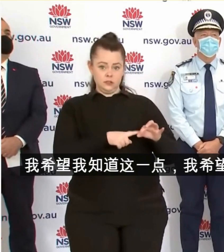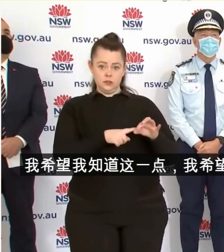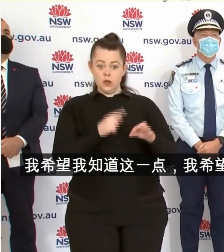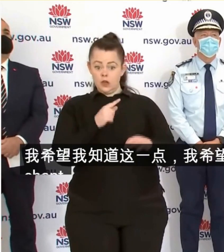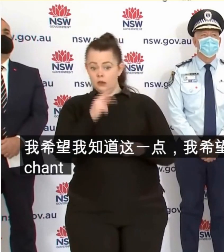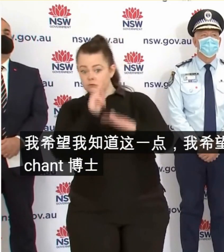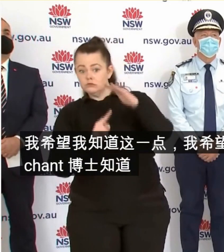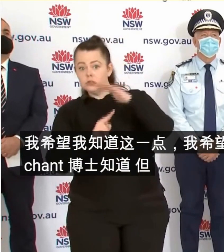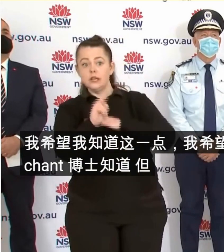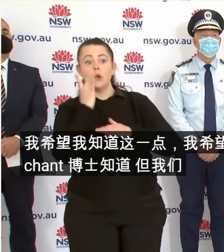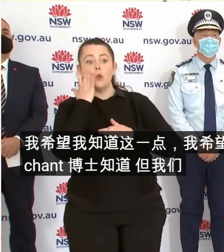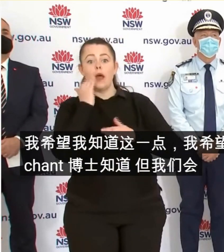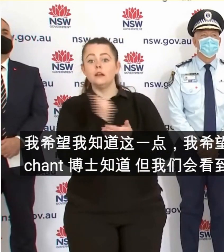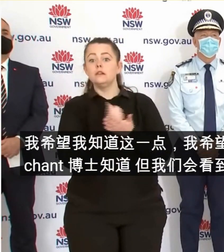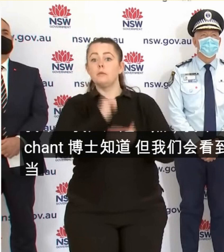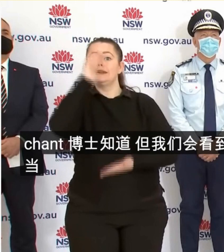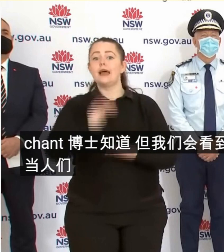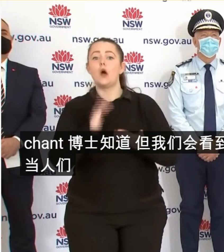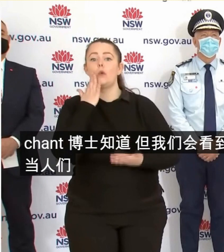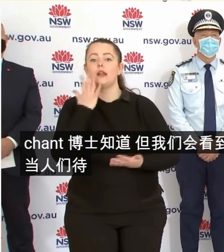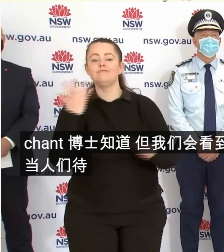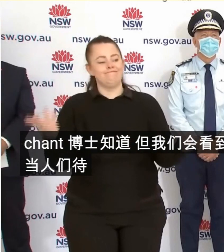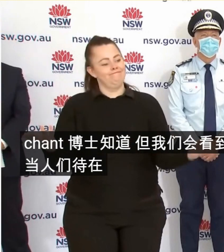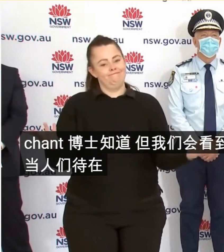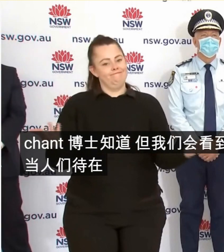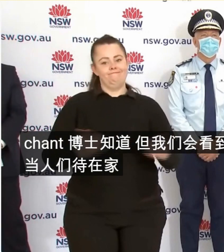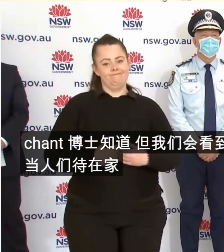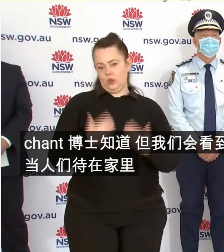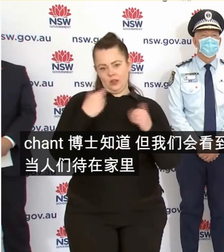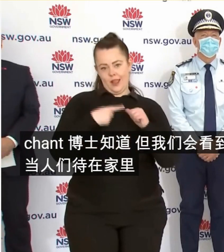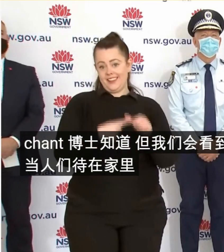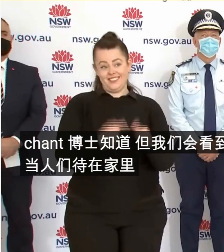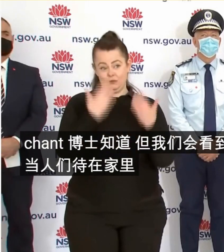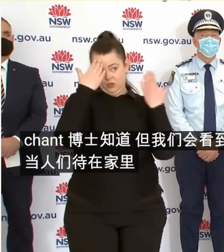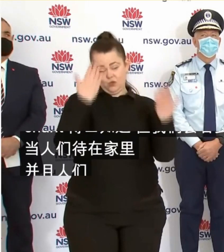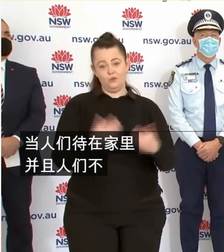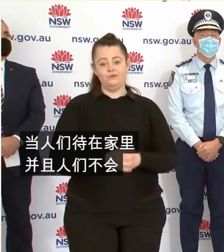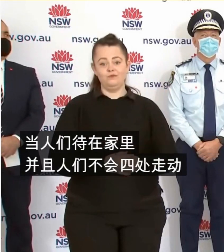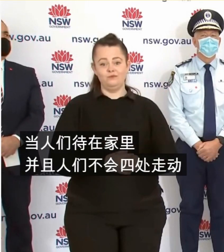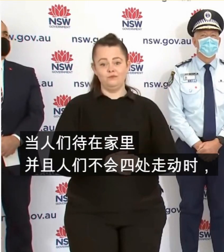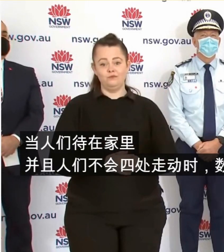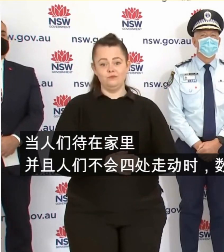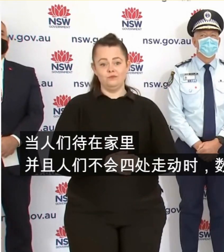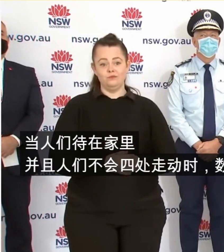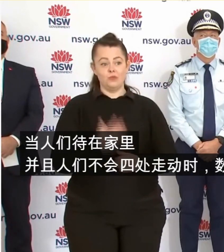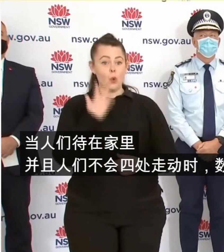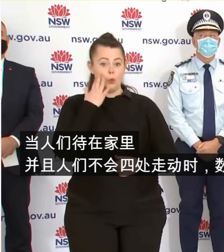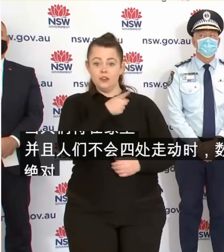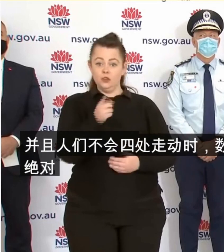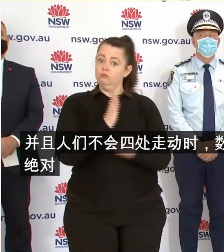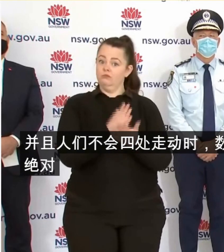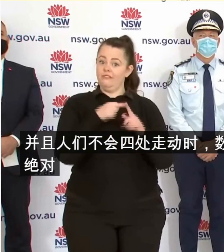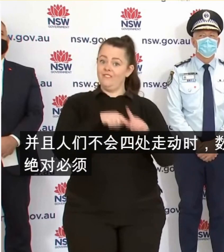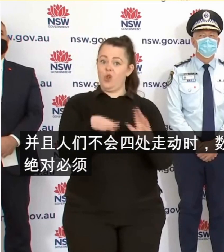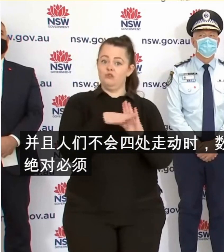I knew that, and I wish Dr. Chant knew that, but we will see the numbers come down when people stay home. and people don't move about